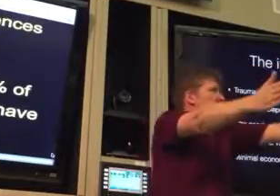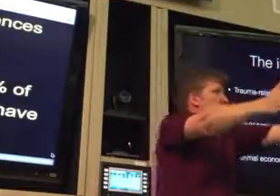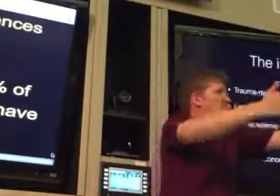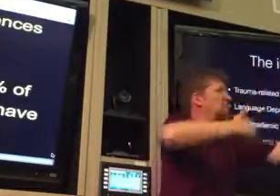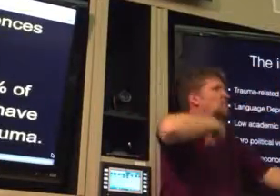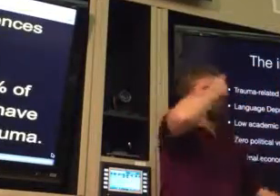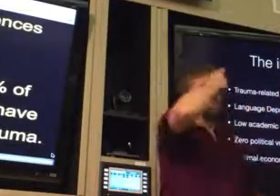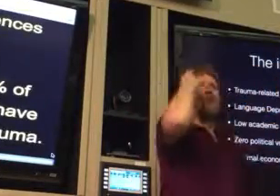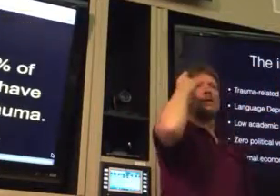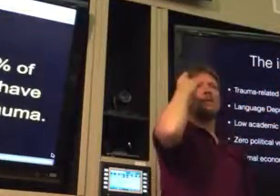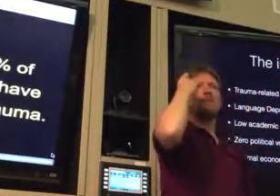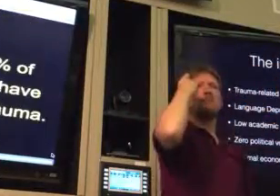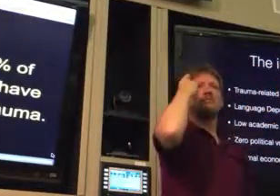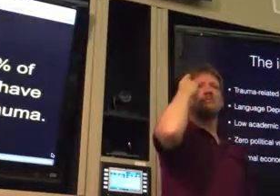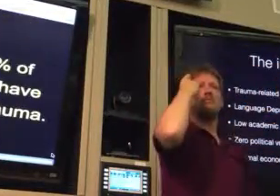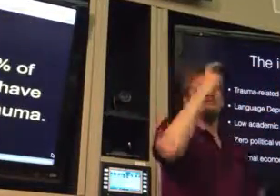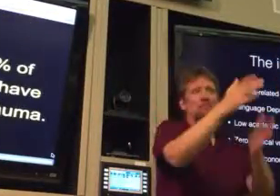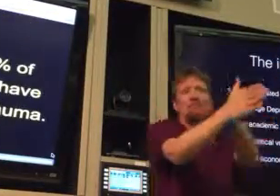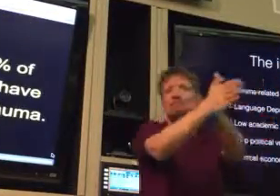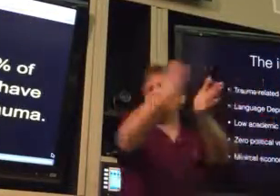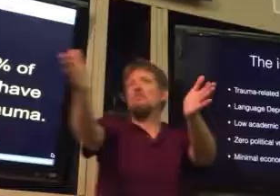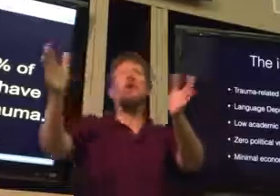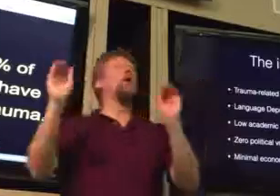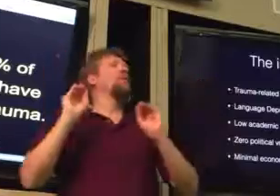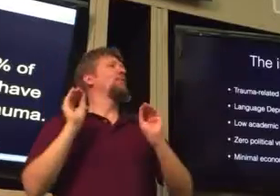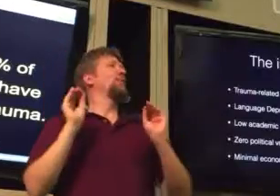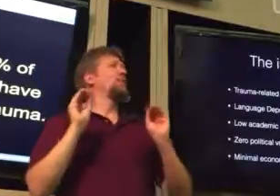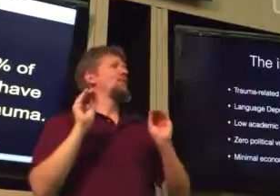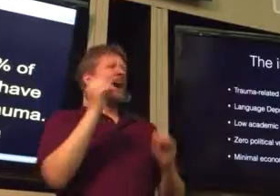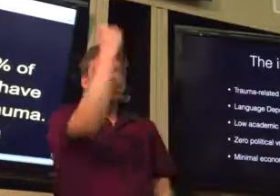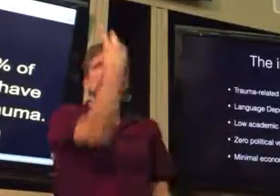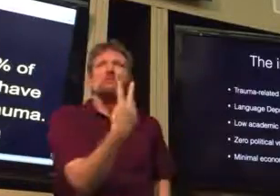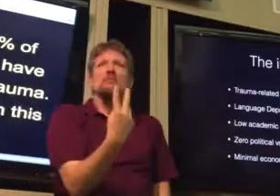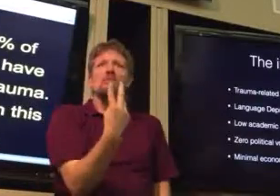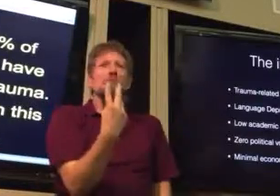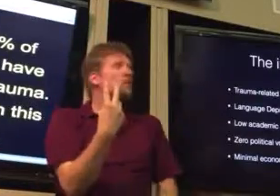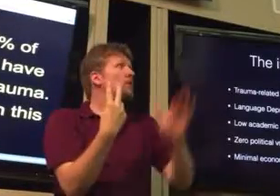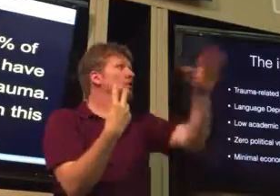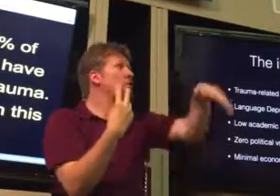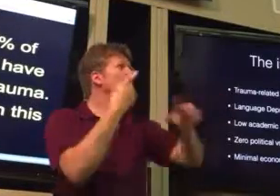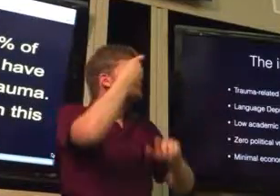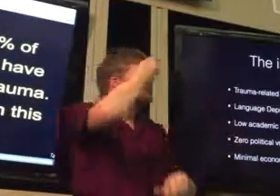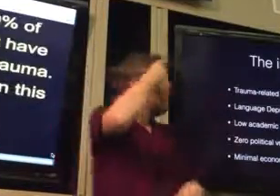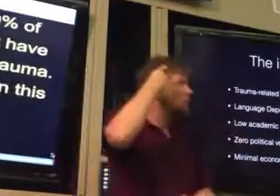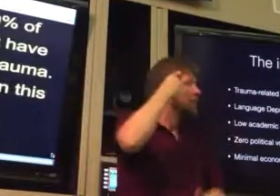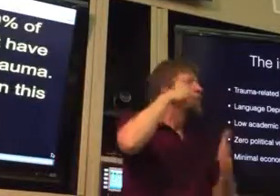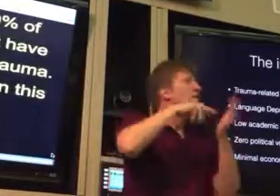room. Half of this room, the people in this room, have experienced that type of trauma.